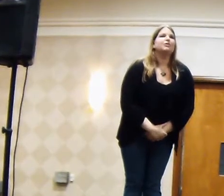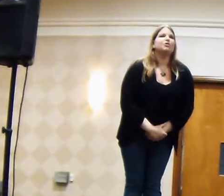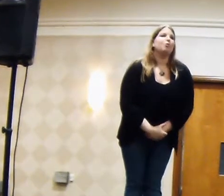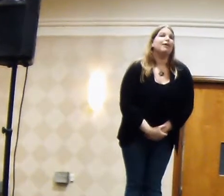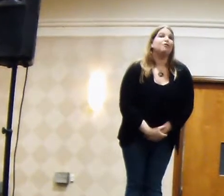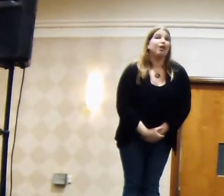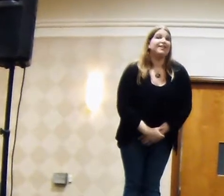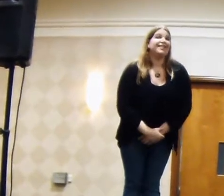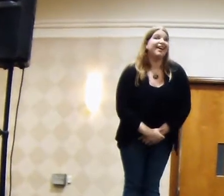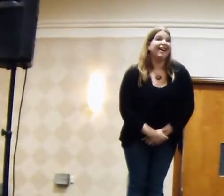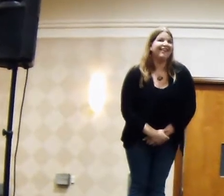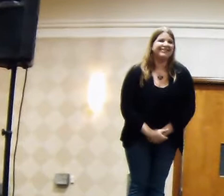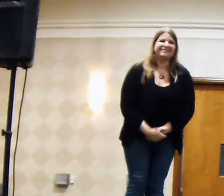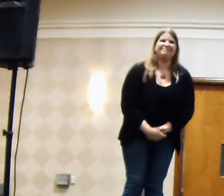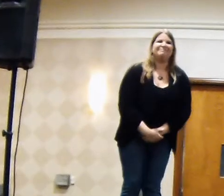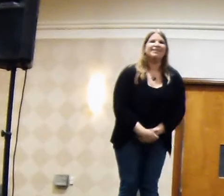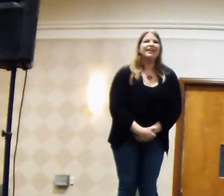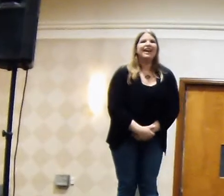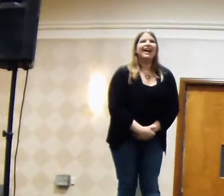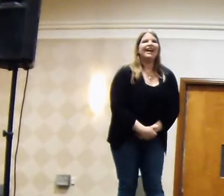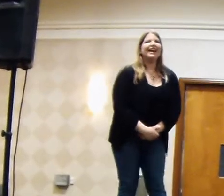And someone stole my voice.